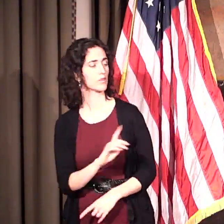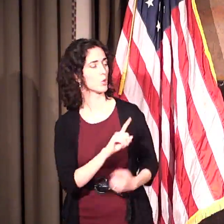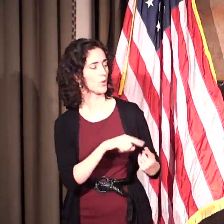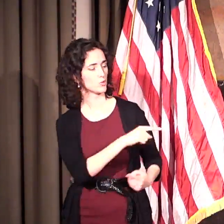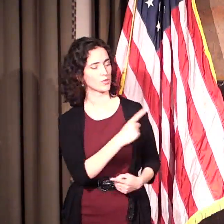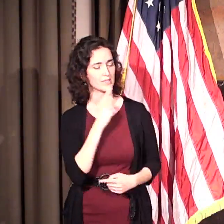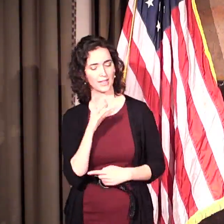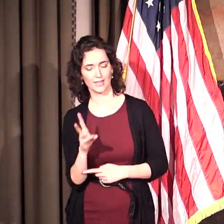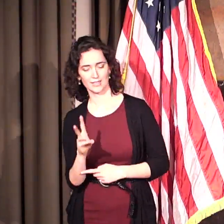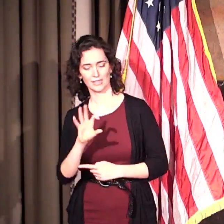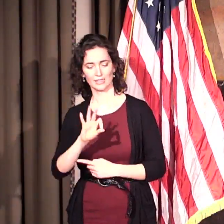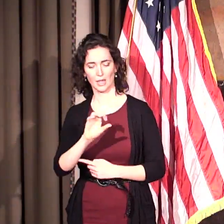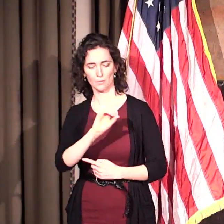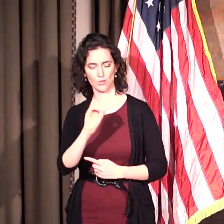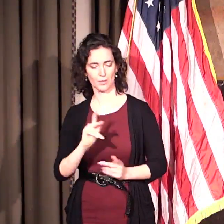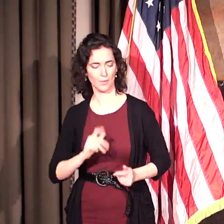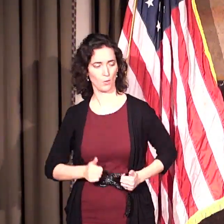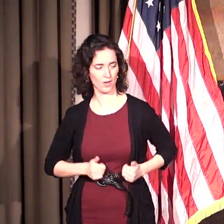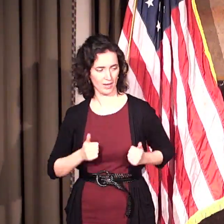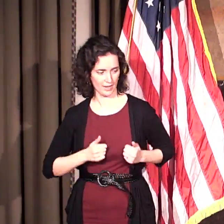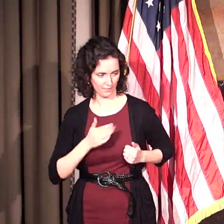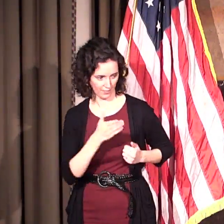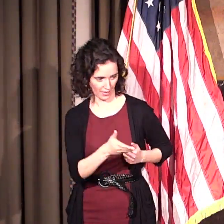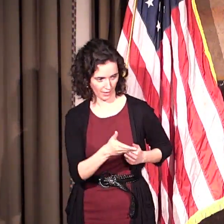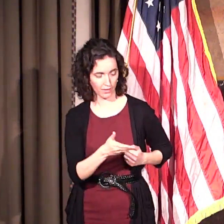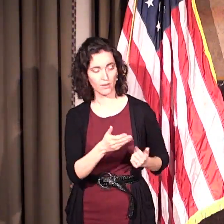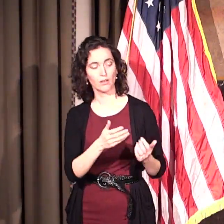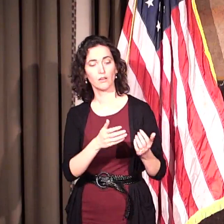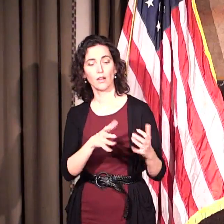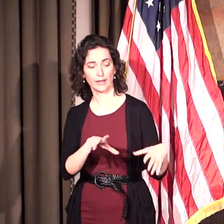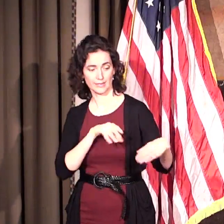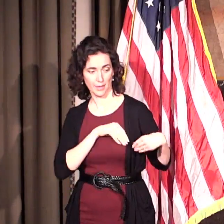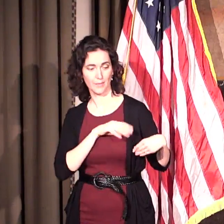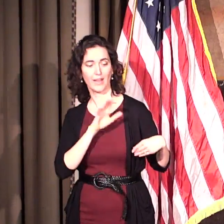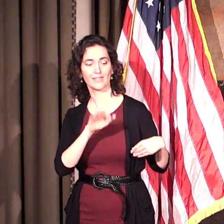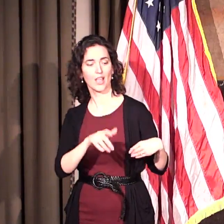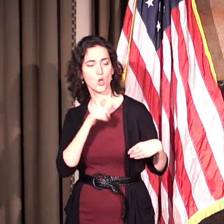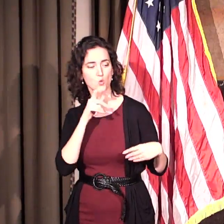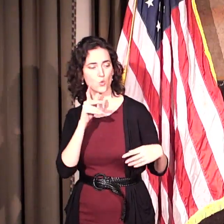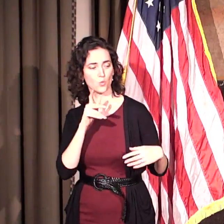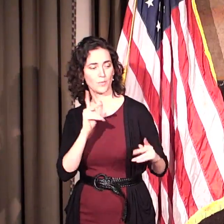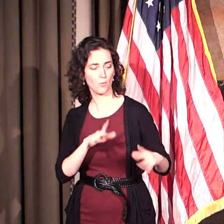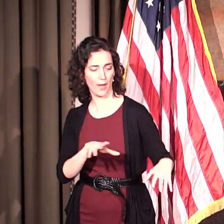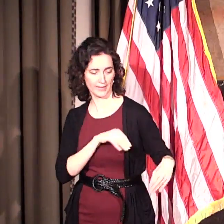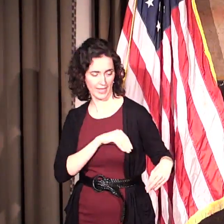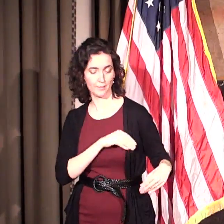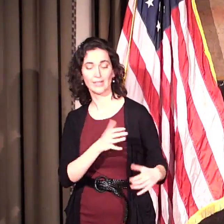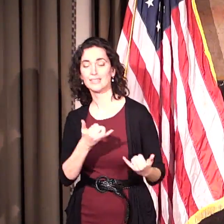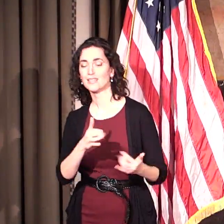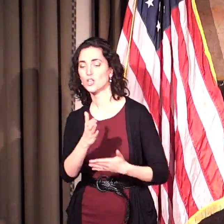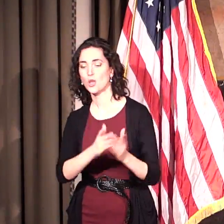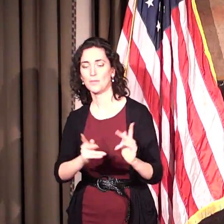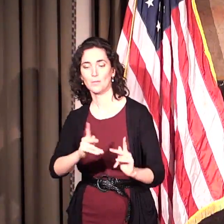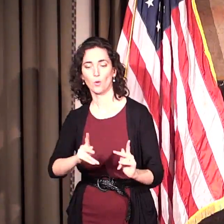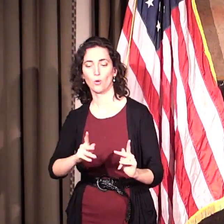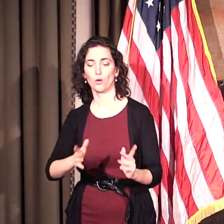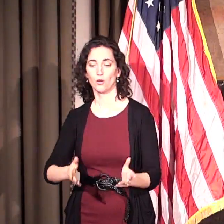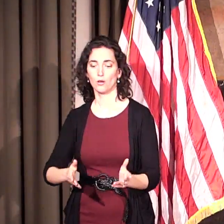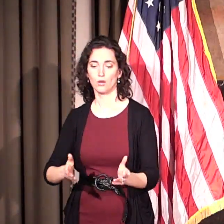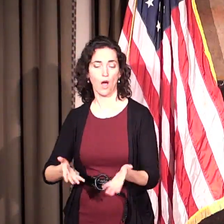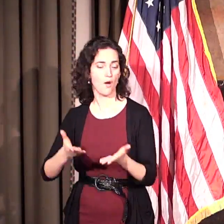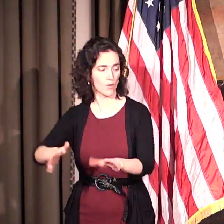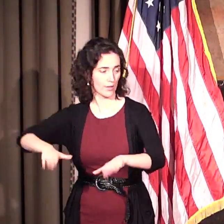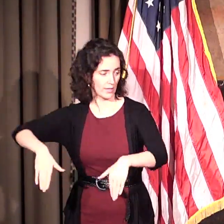69% resident uptake, that's of the people who have been offered it so far, the places, the clinics have happened. There's still people out there who haven't yet